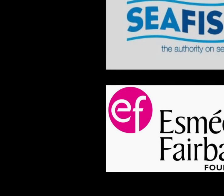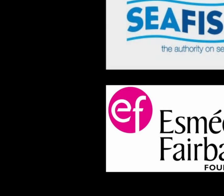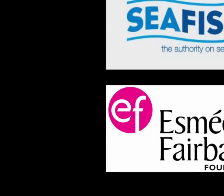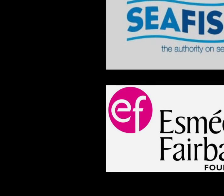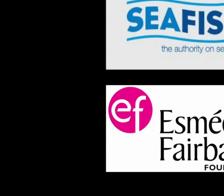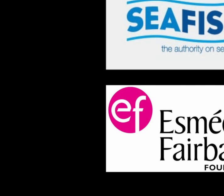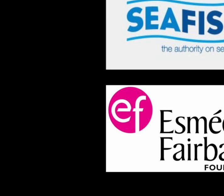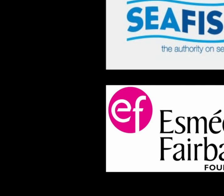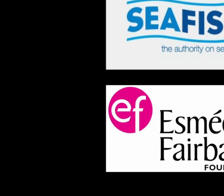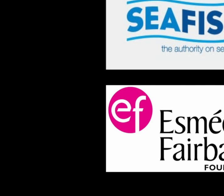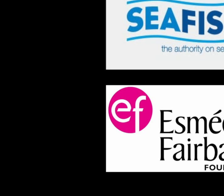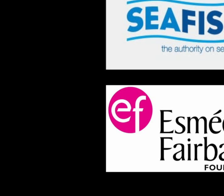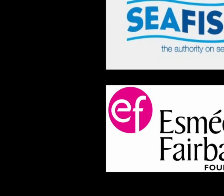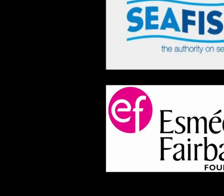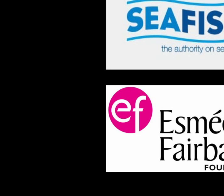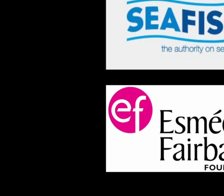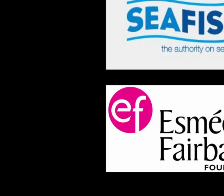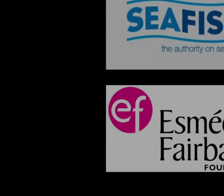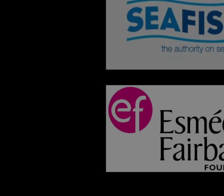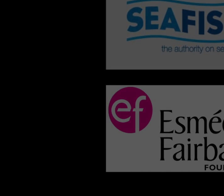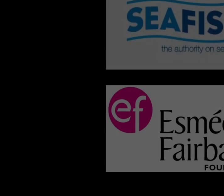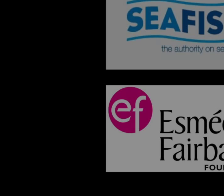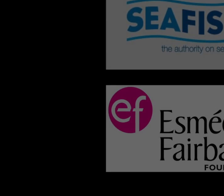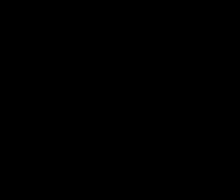so what